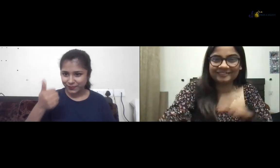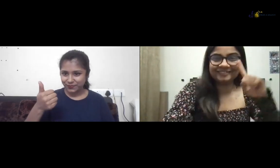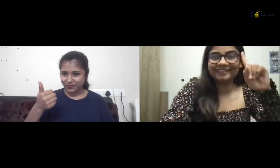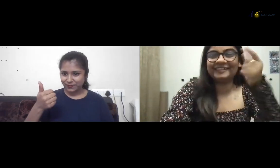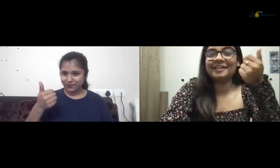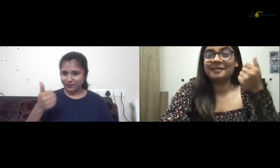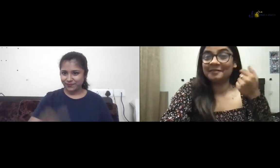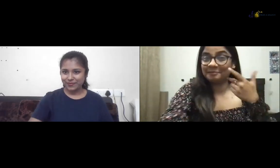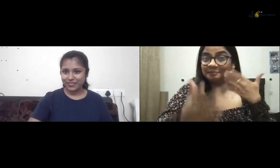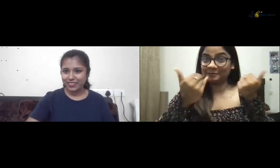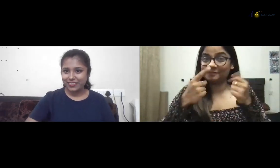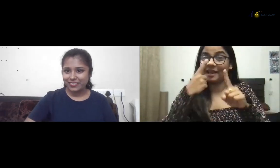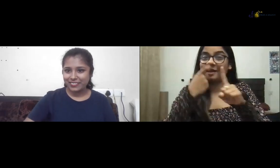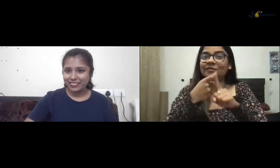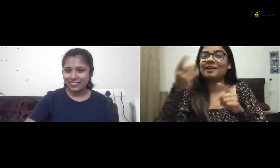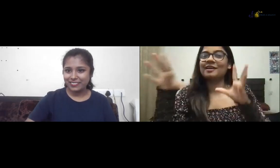Hello. Hi Nikita.